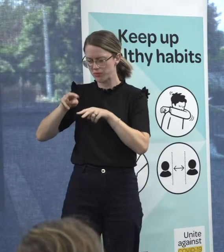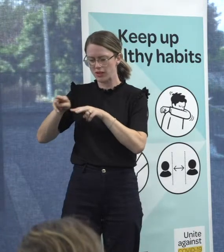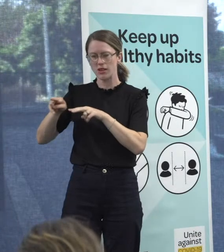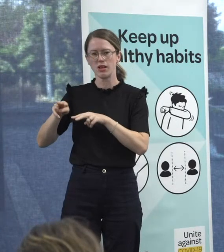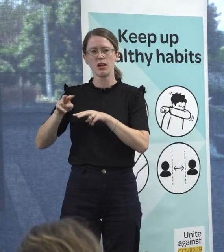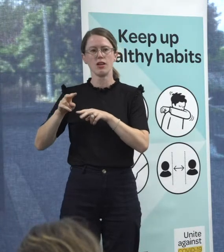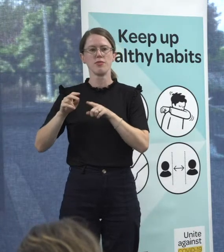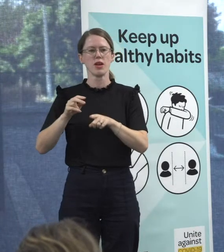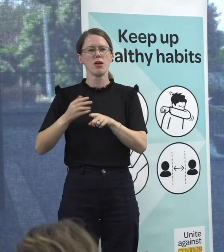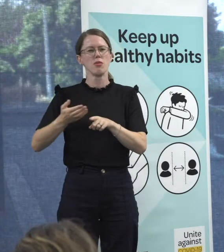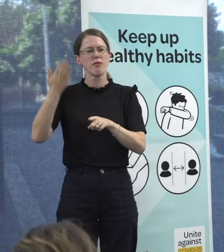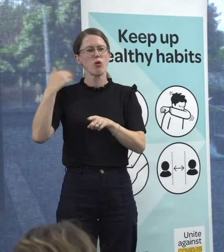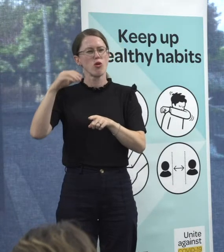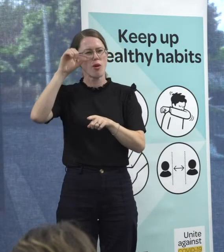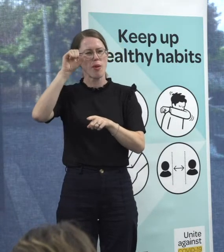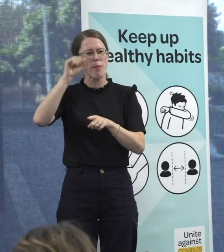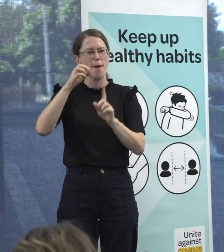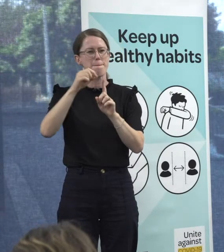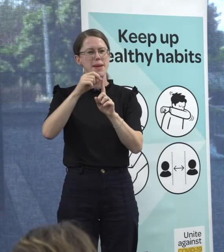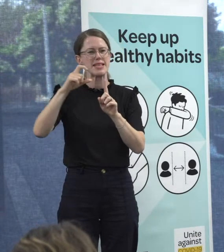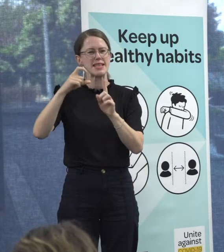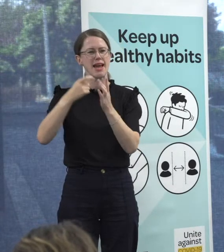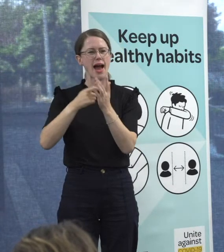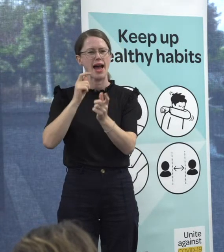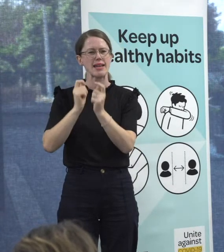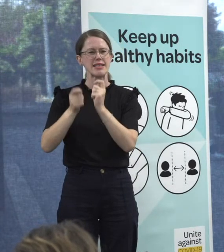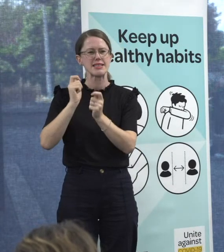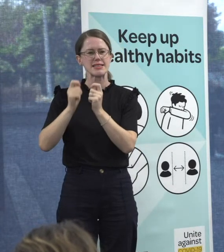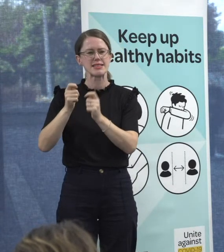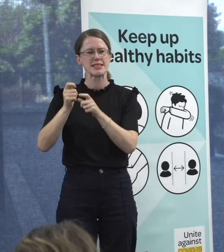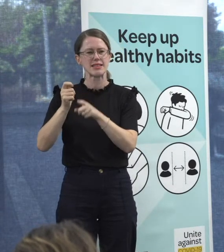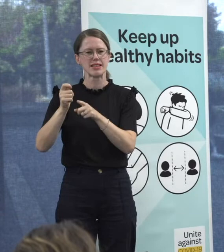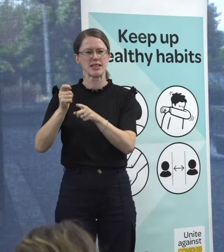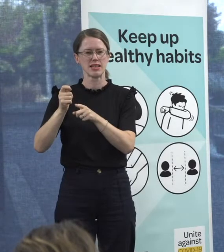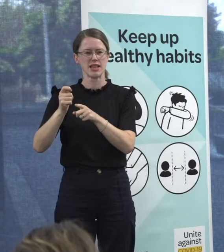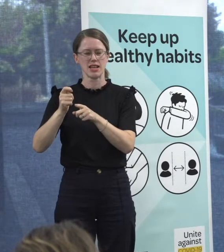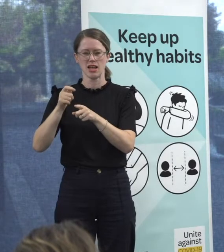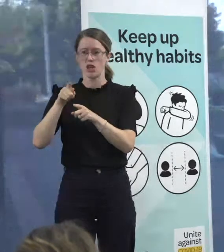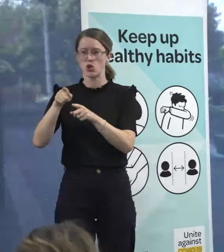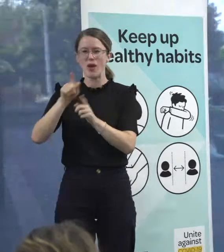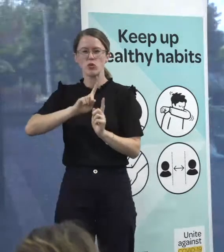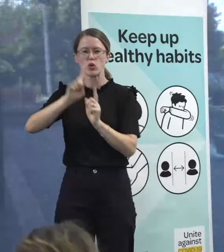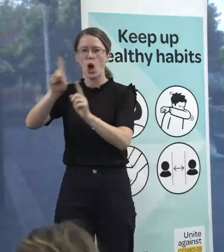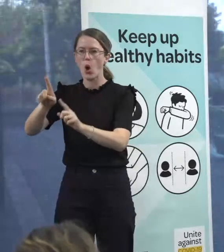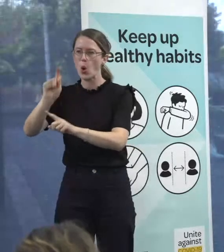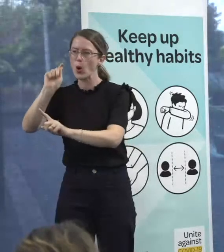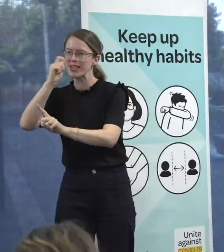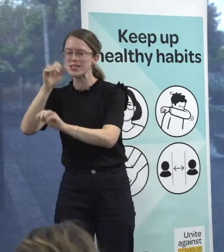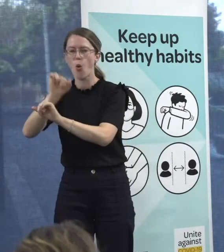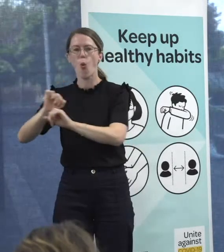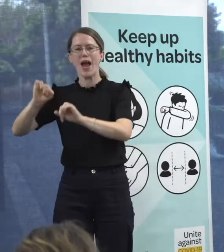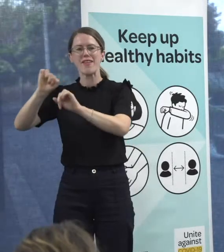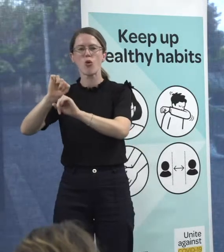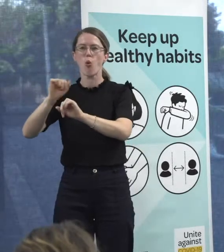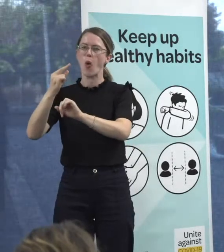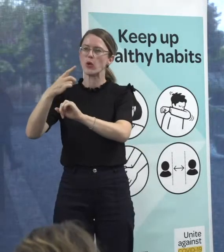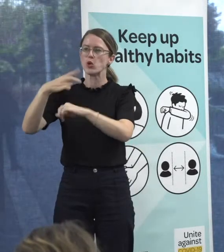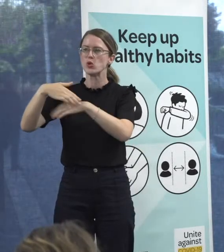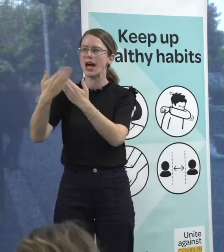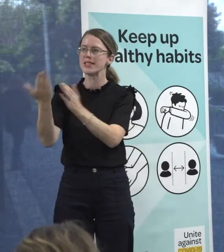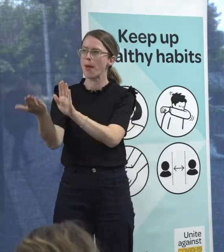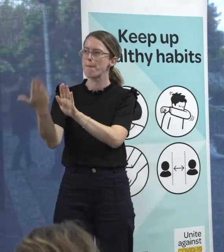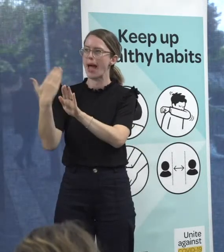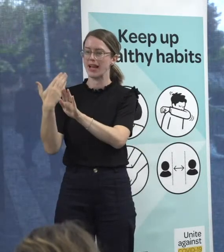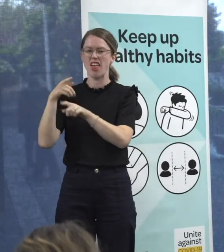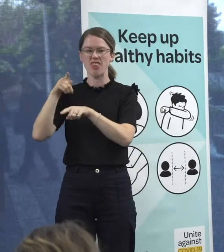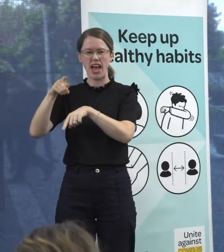at the backlog of PCR tests that we had in the early part of the Omicron outbreak. And when we made that